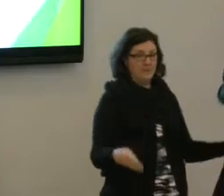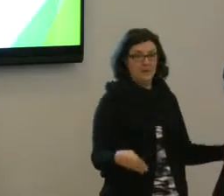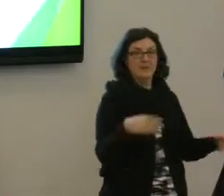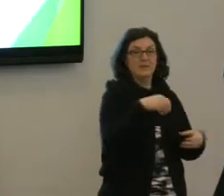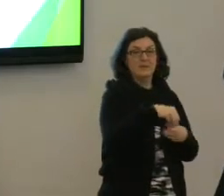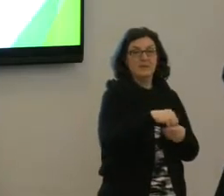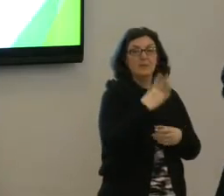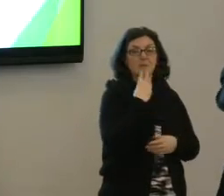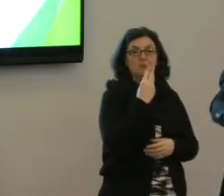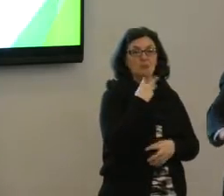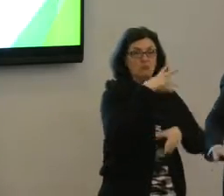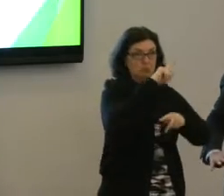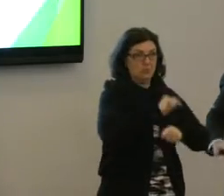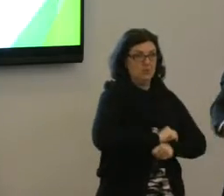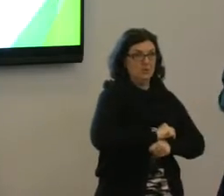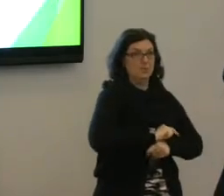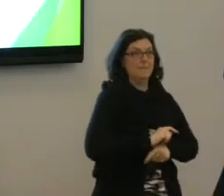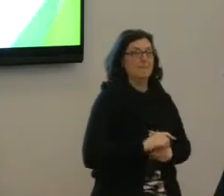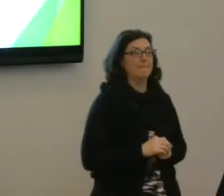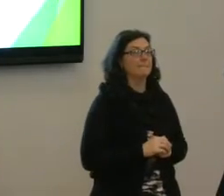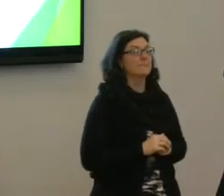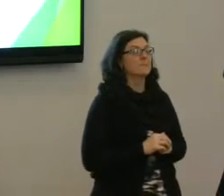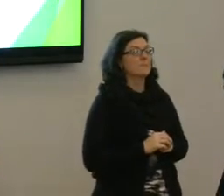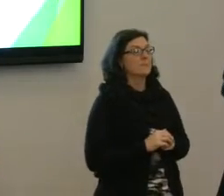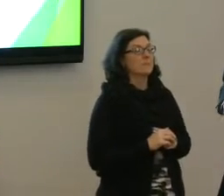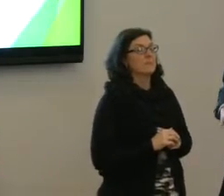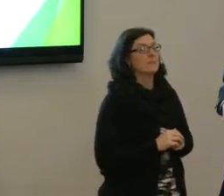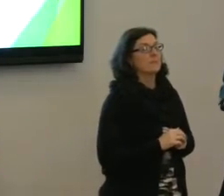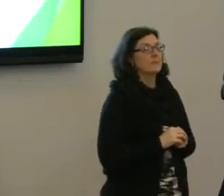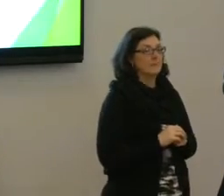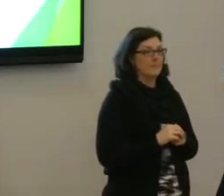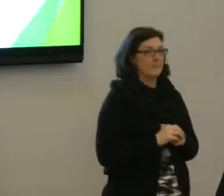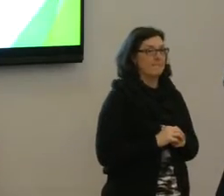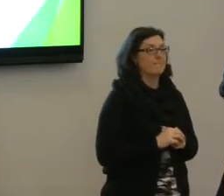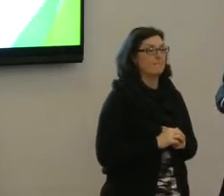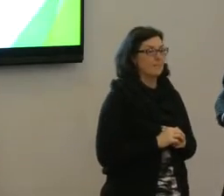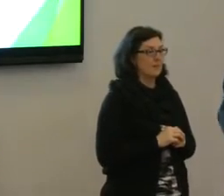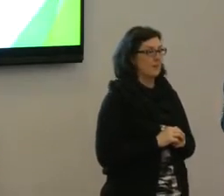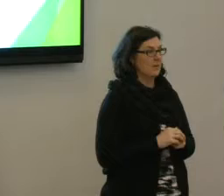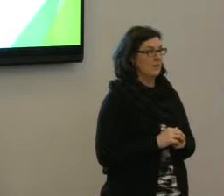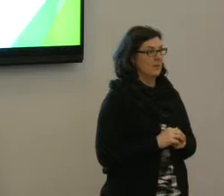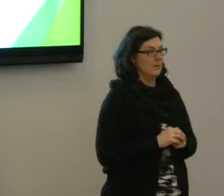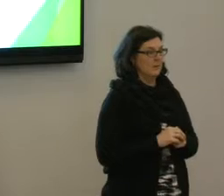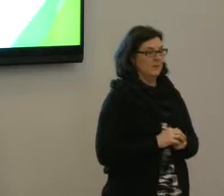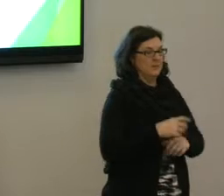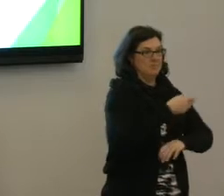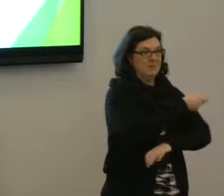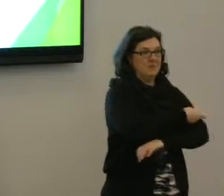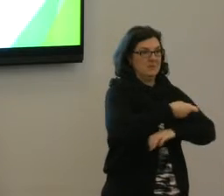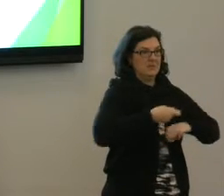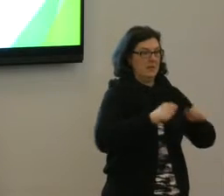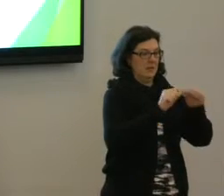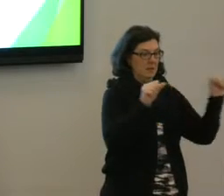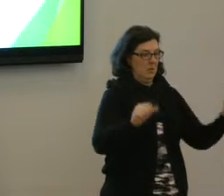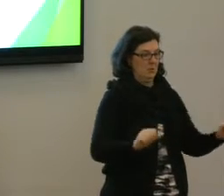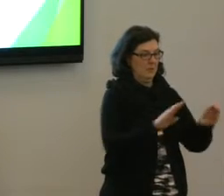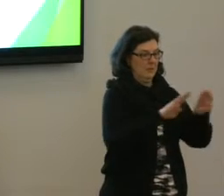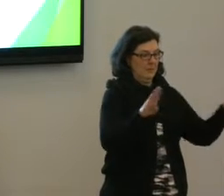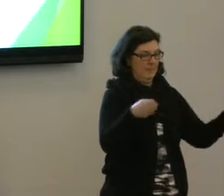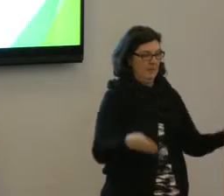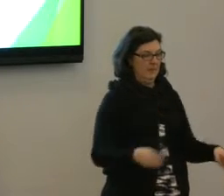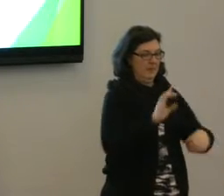tradition, up to the place where the podium is and the altar table.